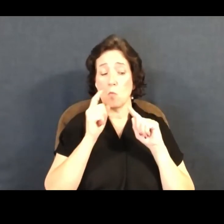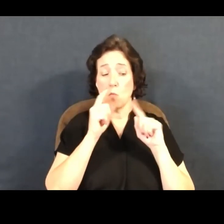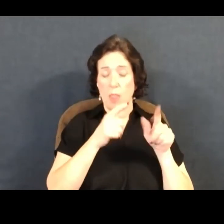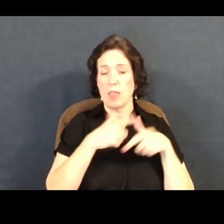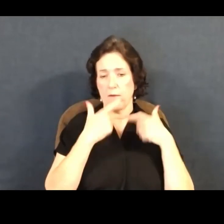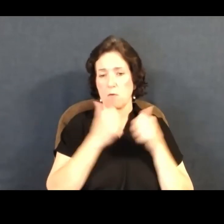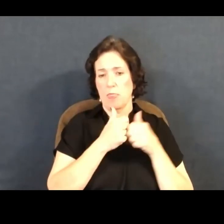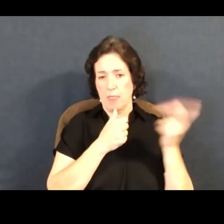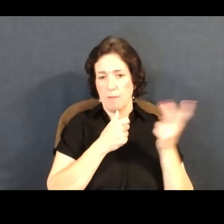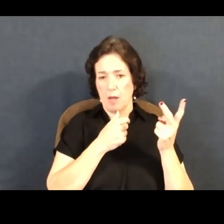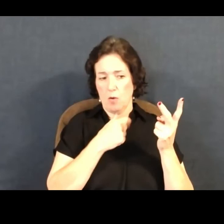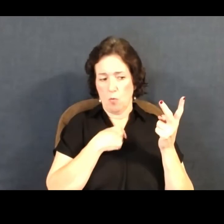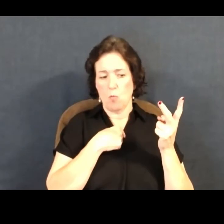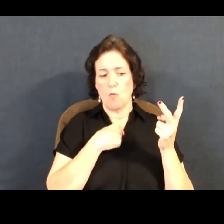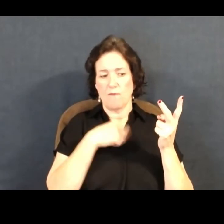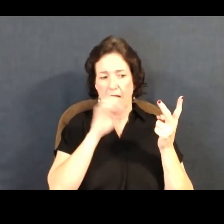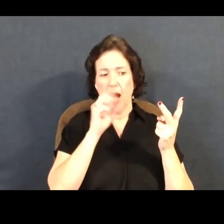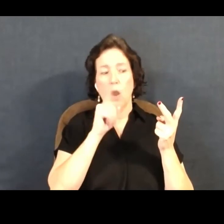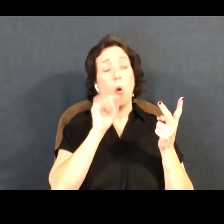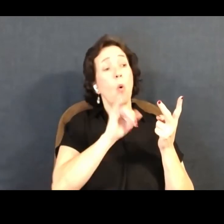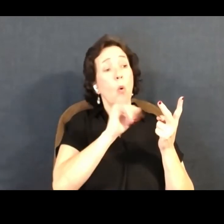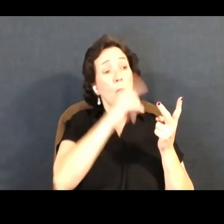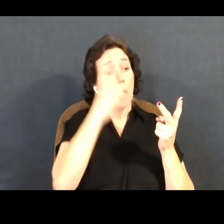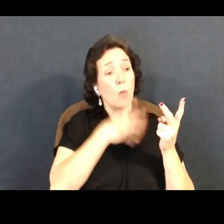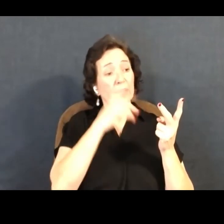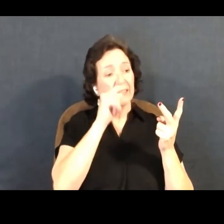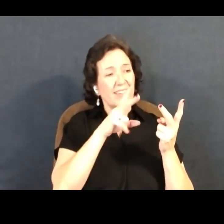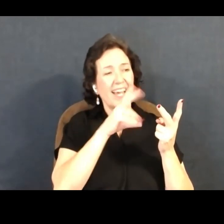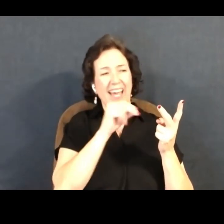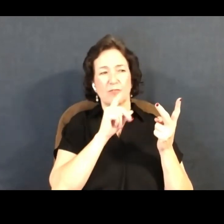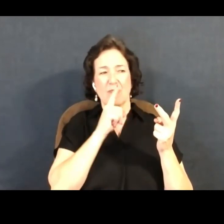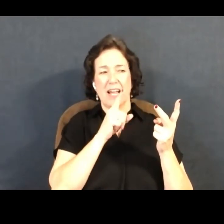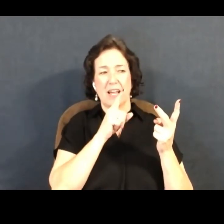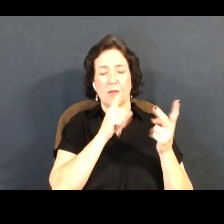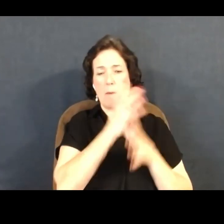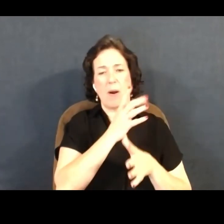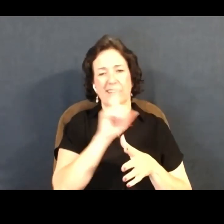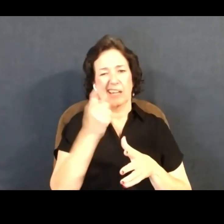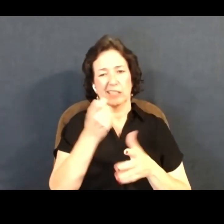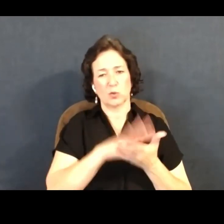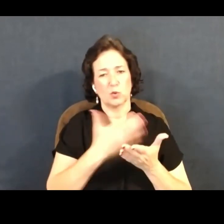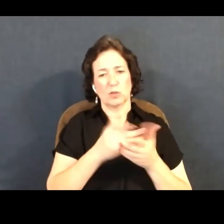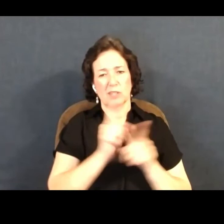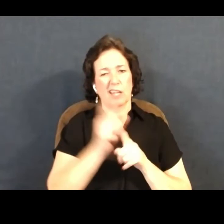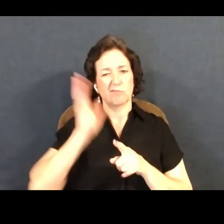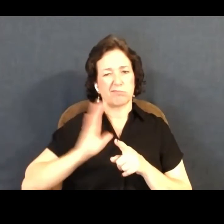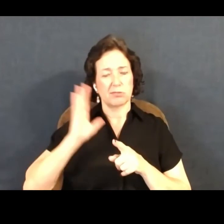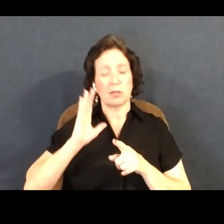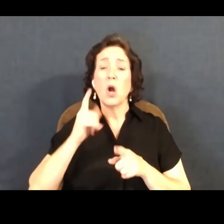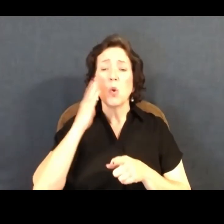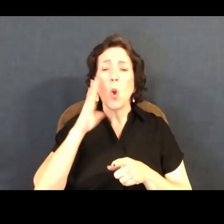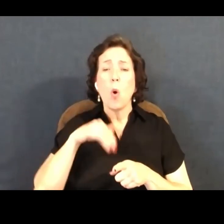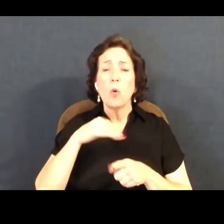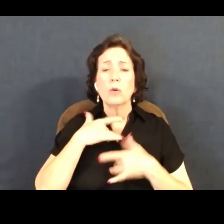we found out about that black and white TV. And we also found out that Grandma really didn't cook the way she used to. She wasn't that kind of grandma that would make cookies